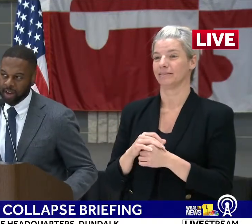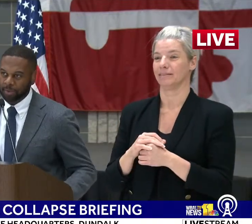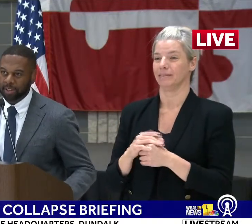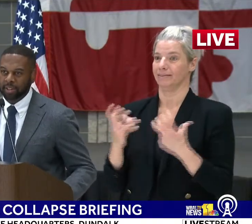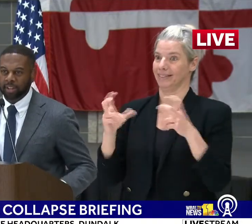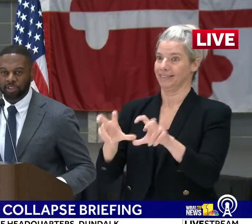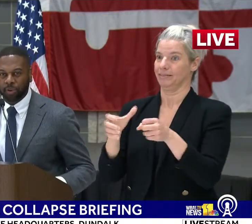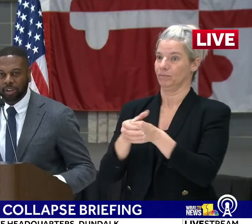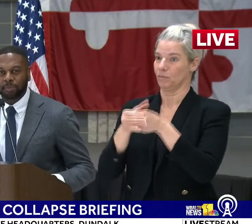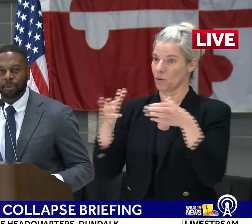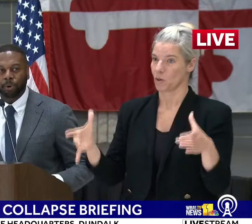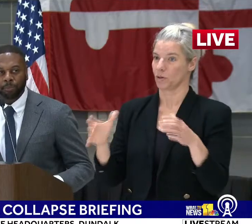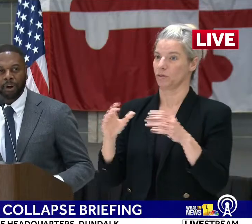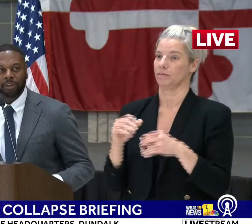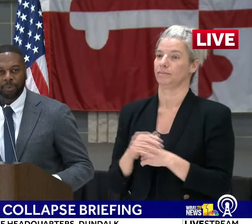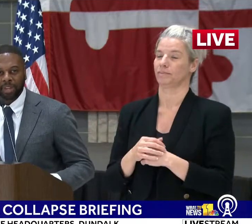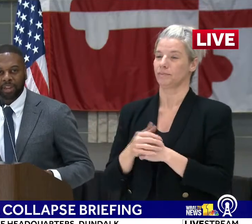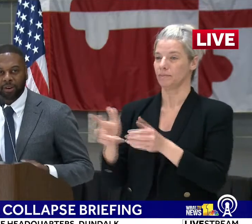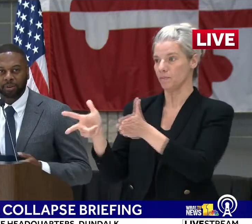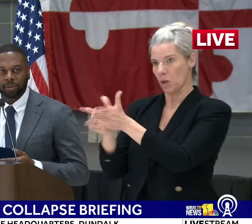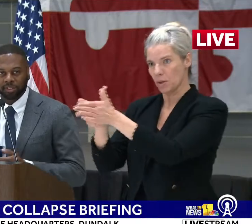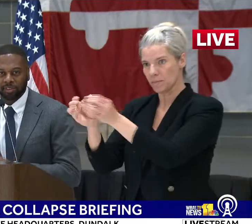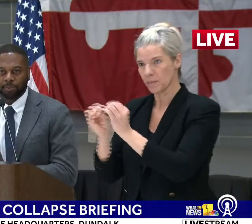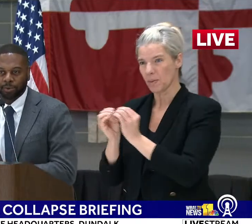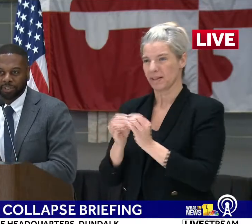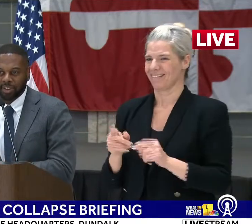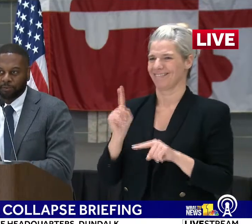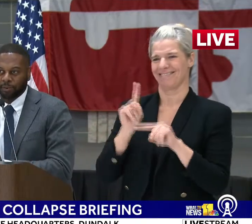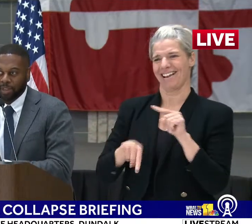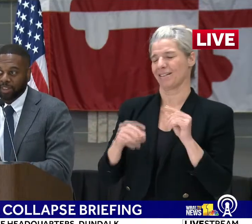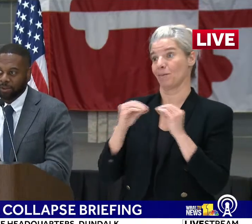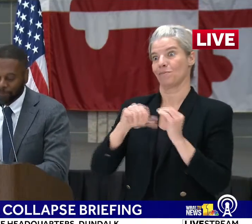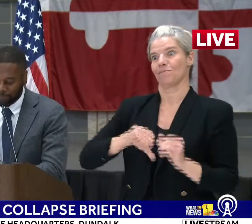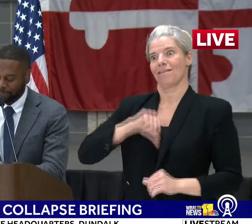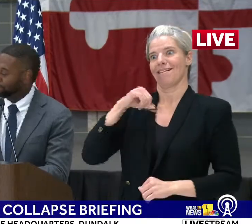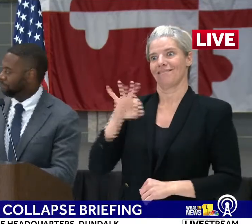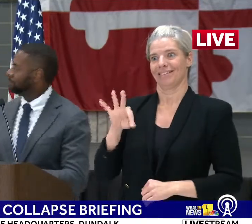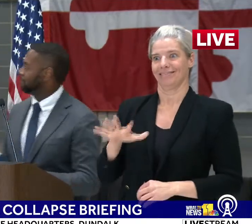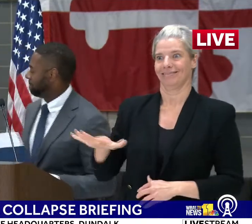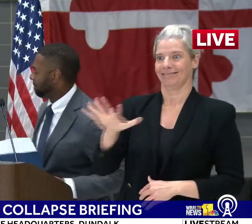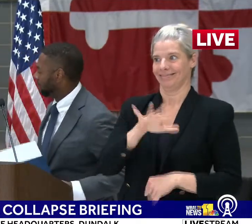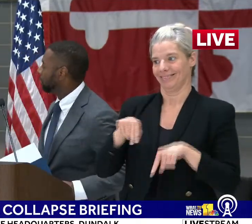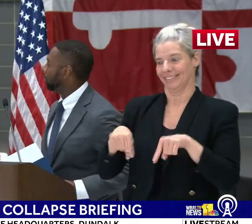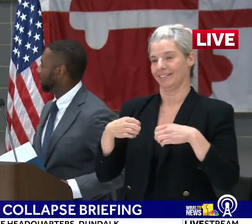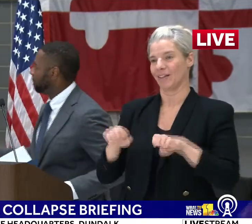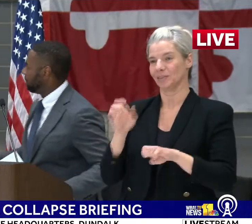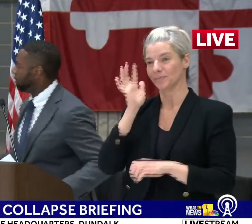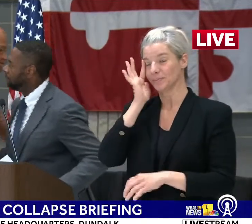global export economy. And so I couldn't be more proud to be here to support this effort. Thank you.